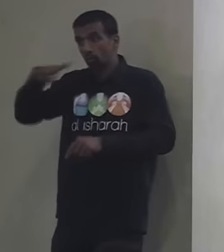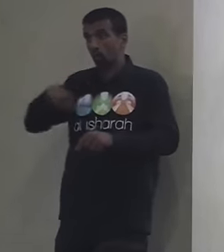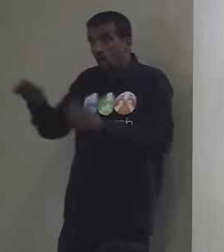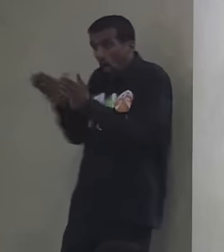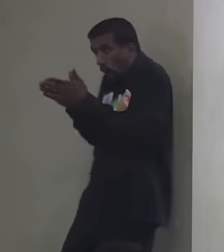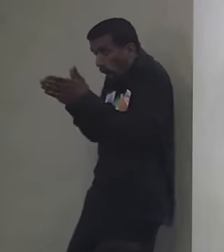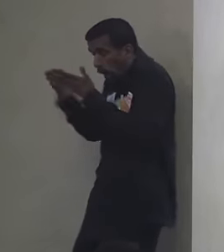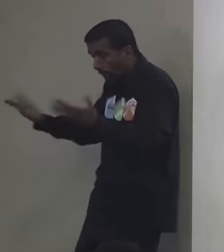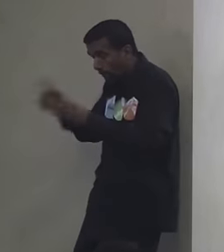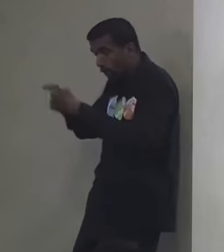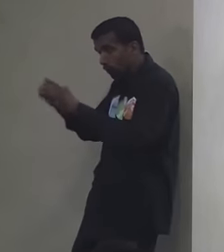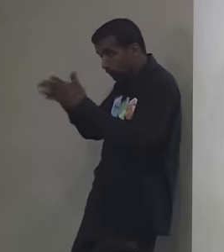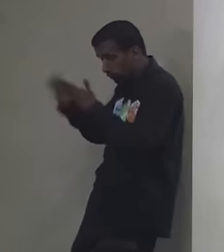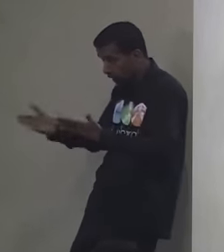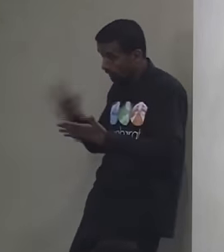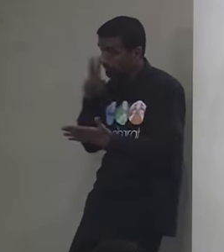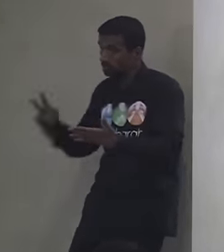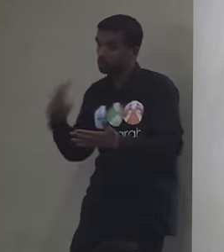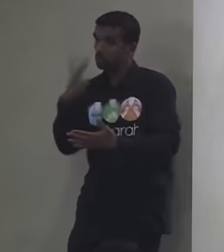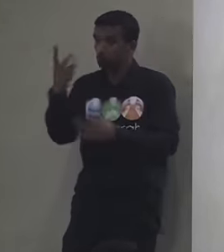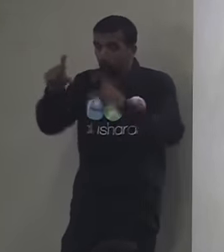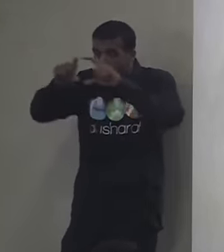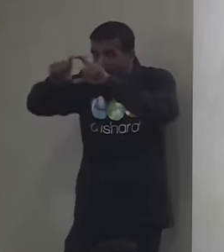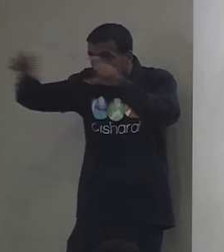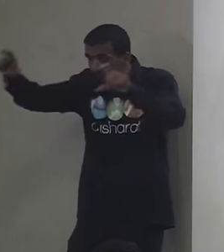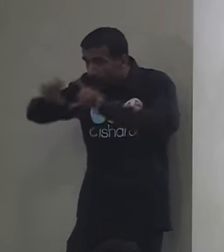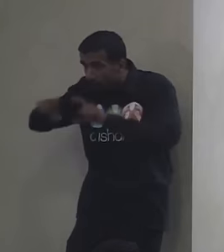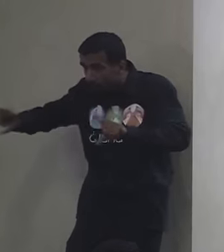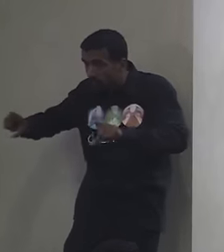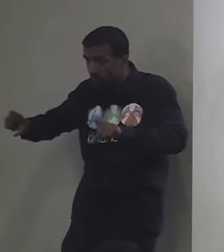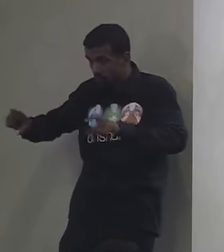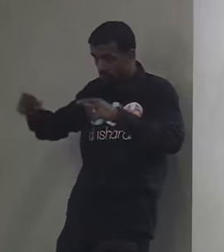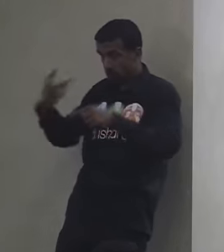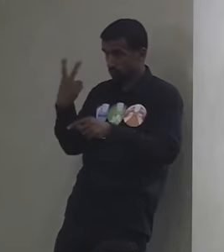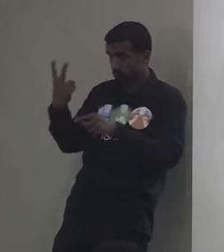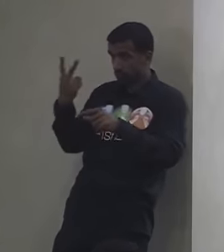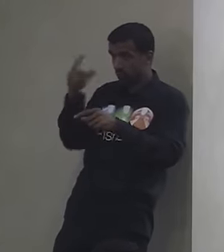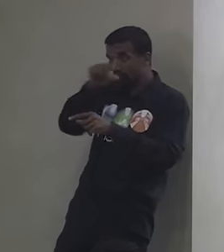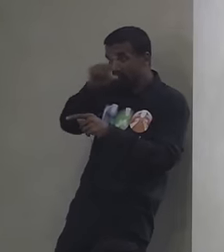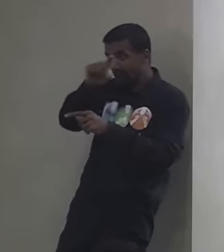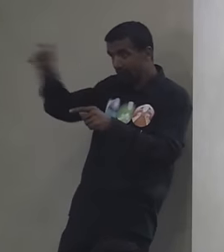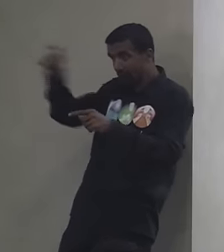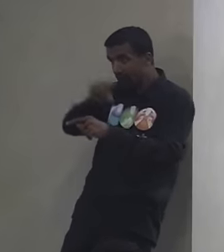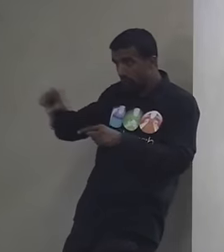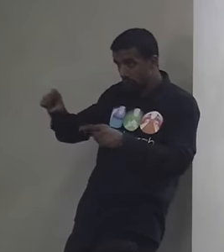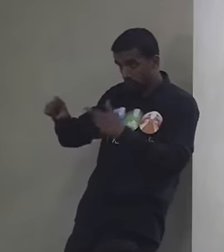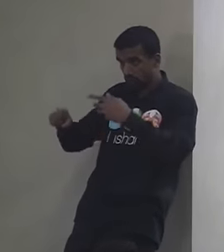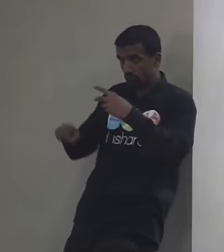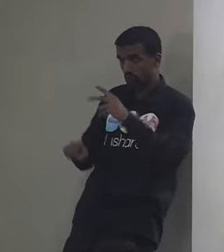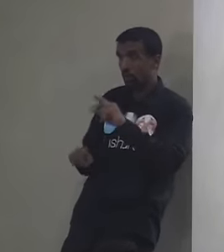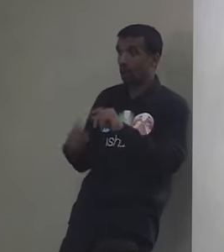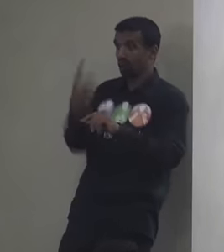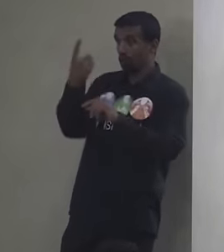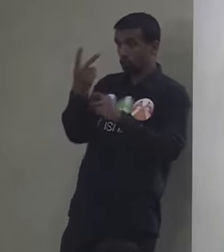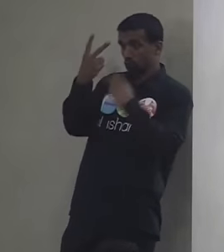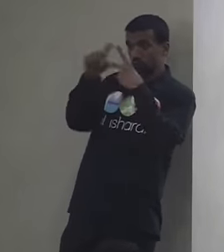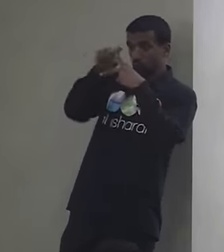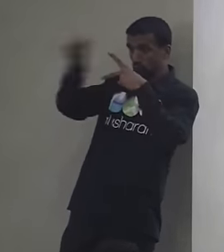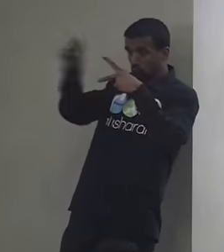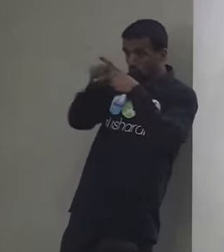The first 2 ayat are about how distracted we are. Al-hakumu at-takathur hatta zurtum al-maqabir.